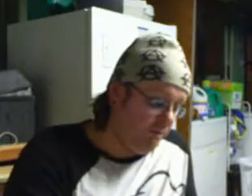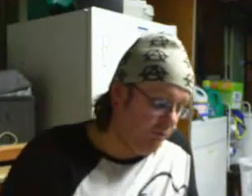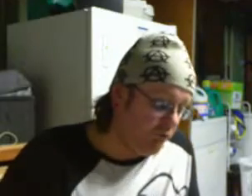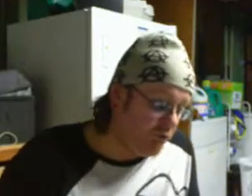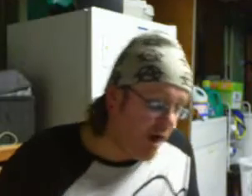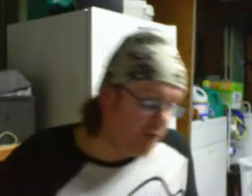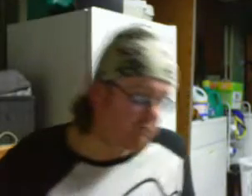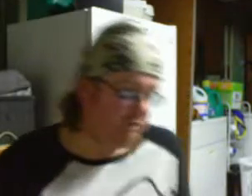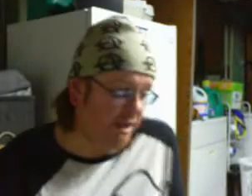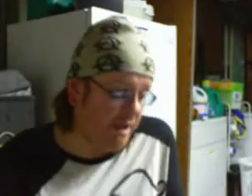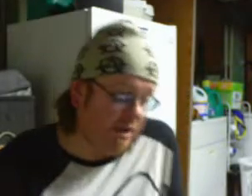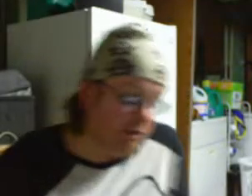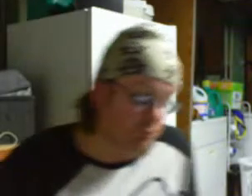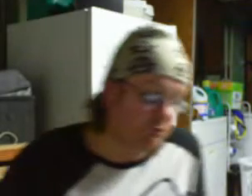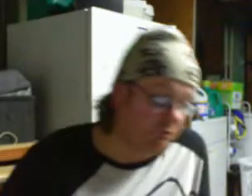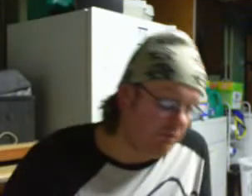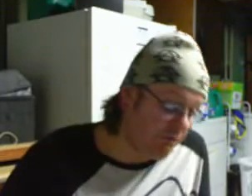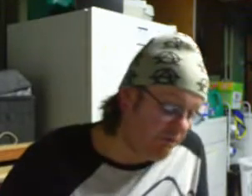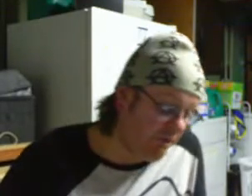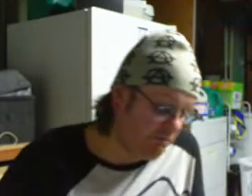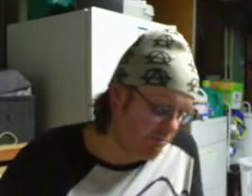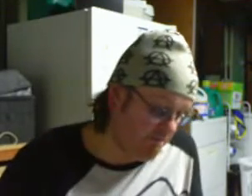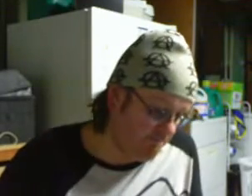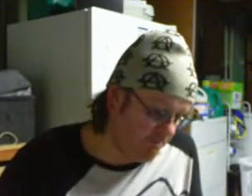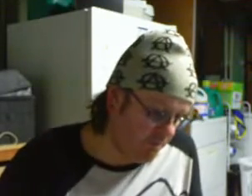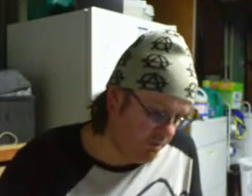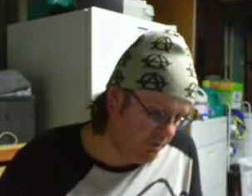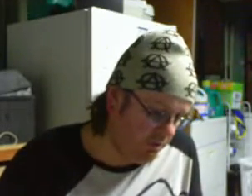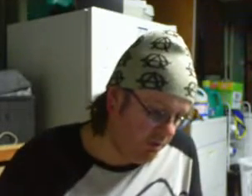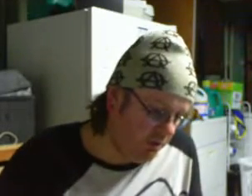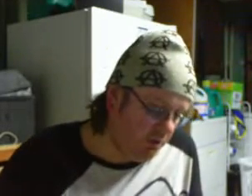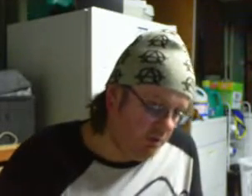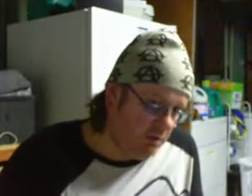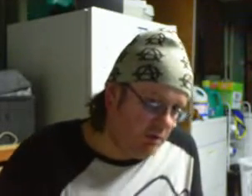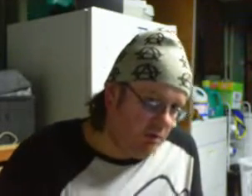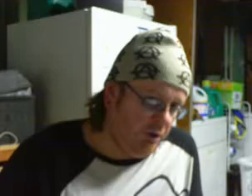the child is dead? He will do something desperate." Now,